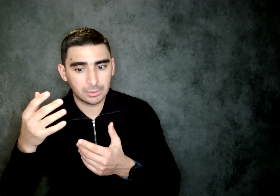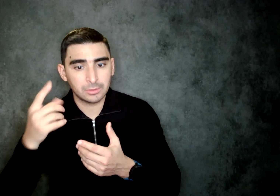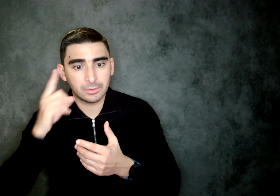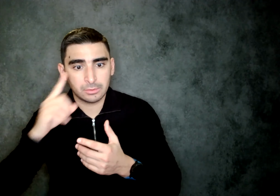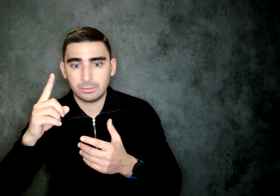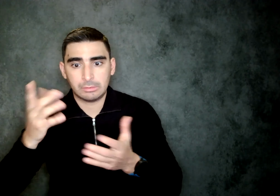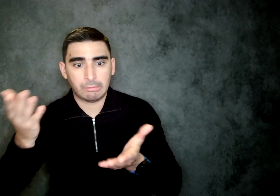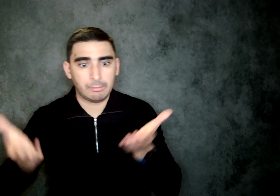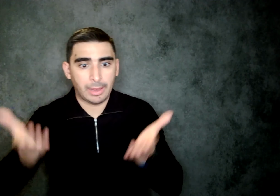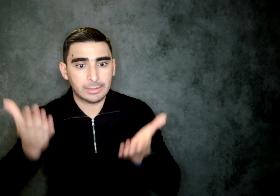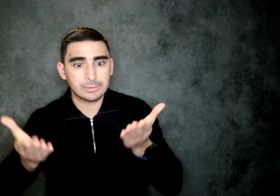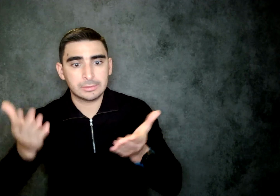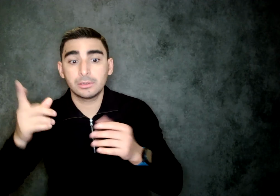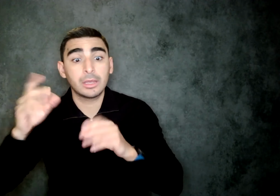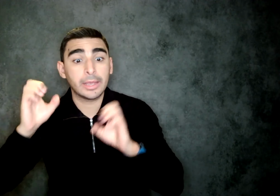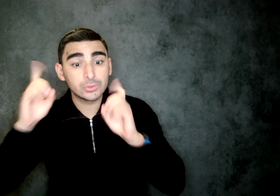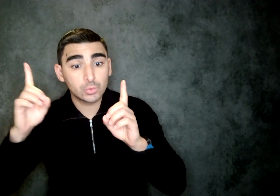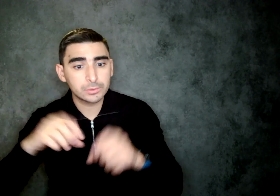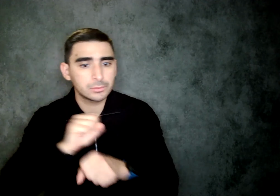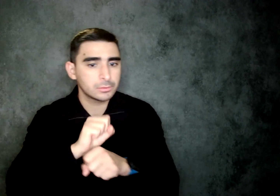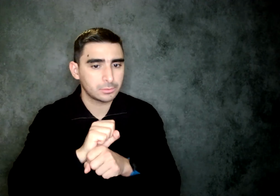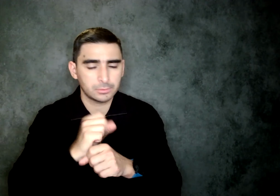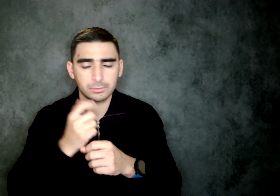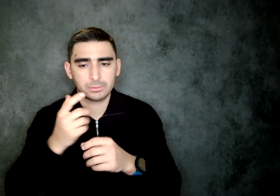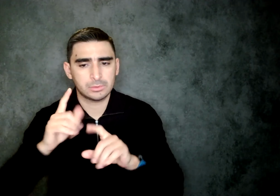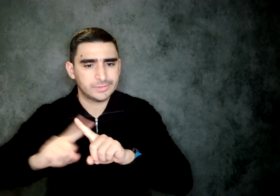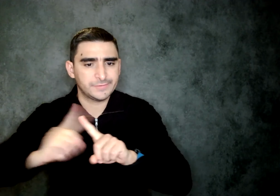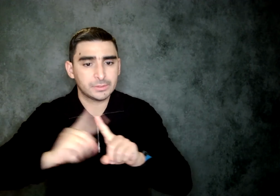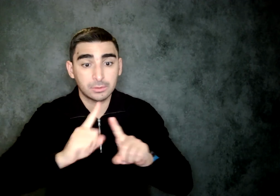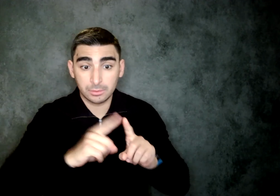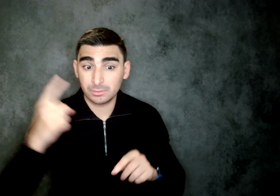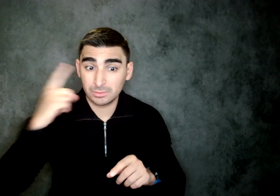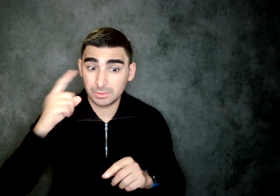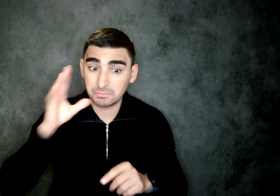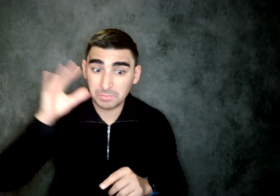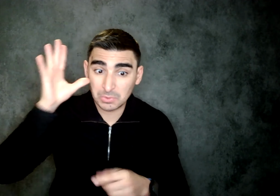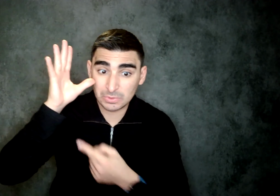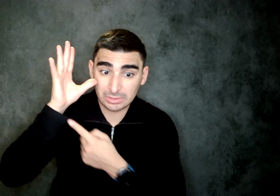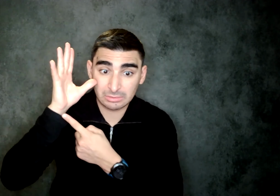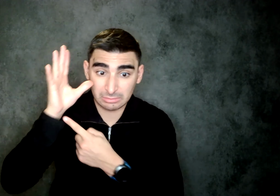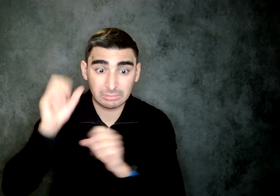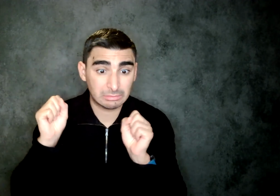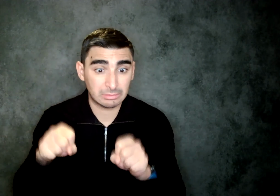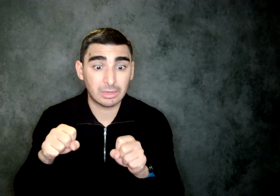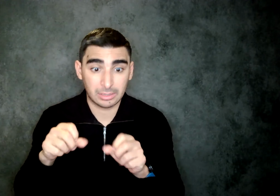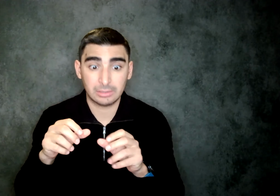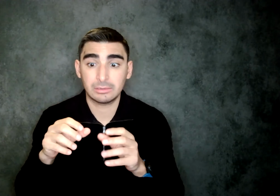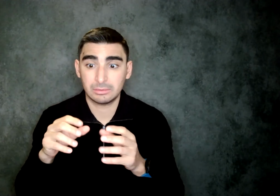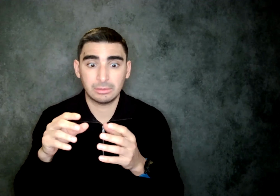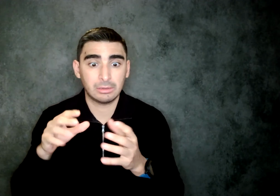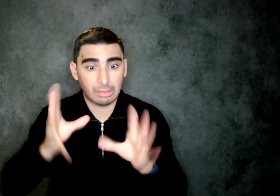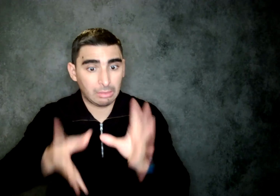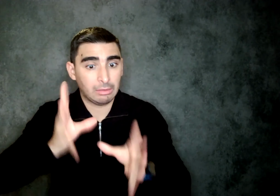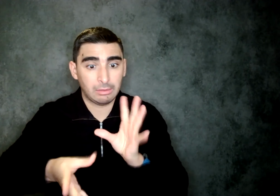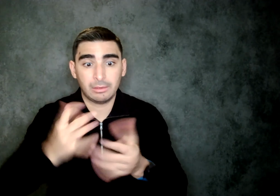education as well as work and all these different things. And I think that parenting can be the cause of so much stress. And so